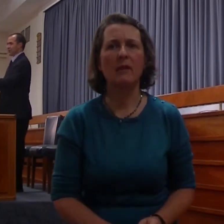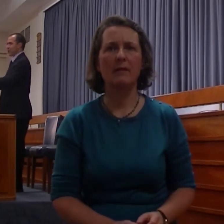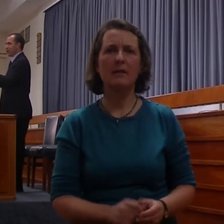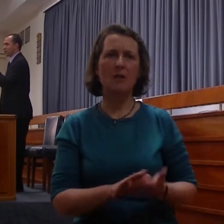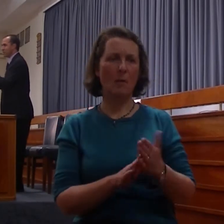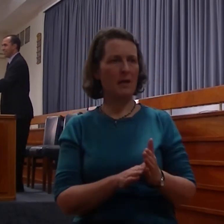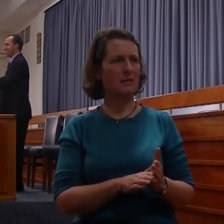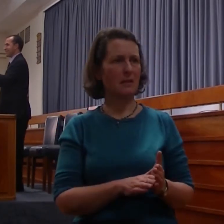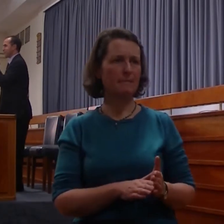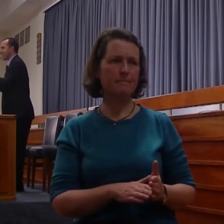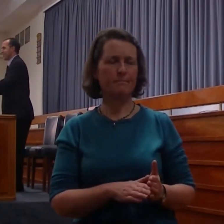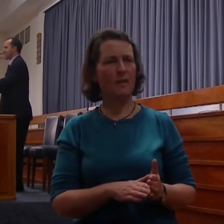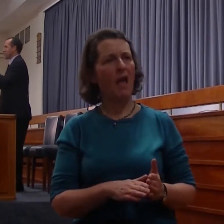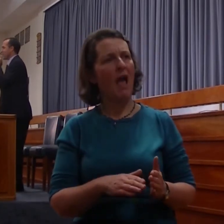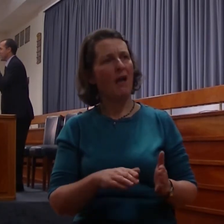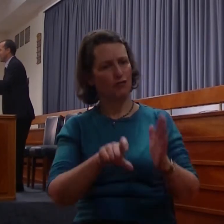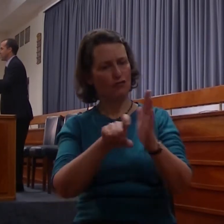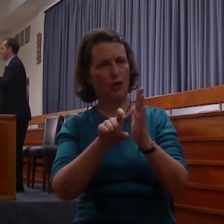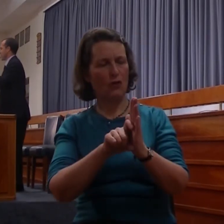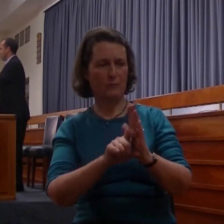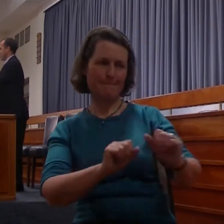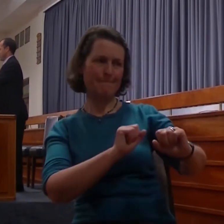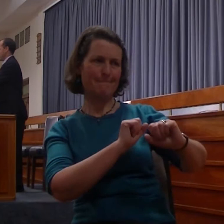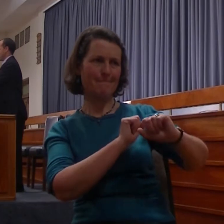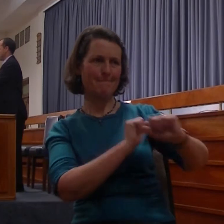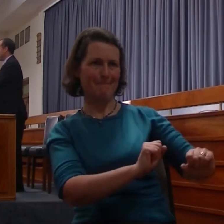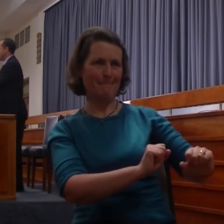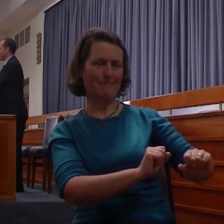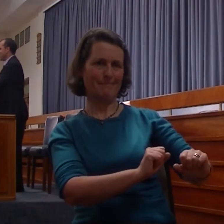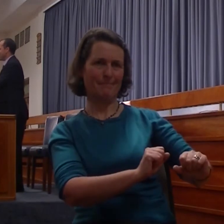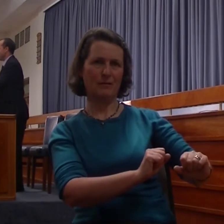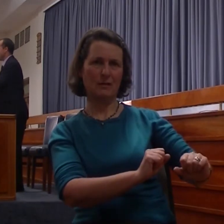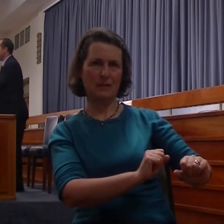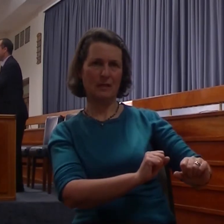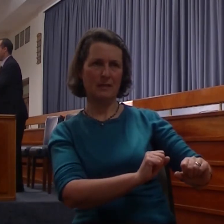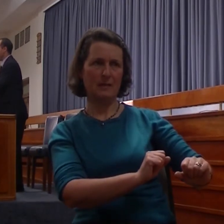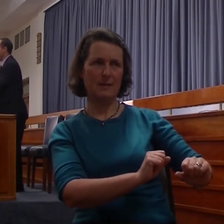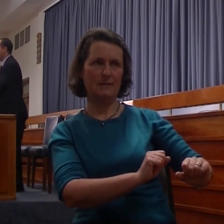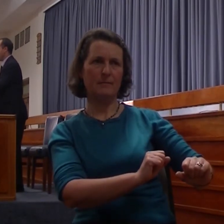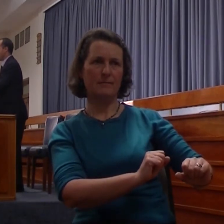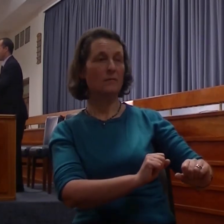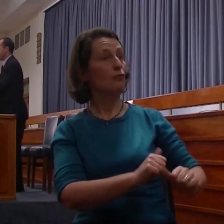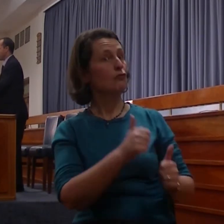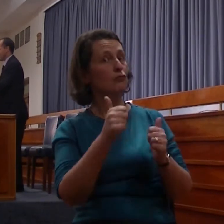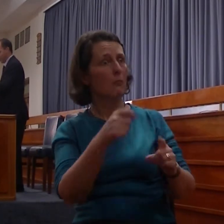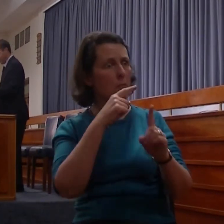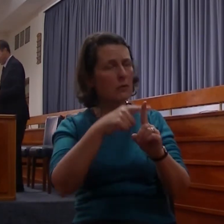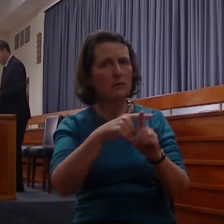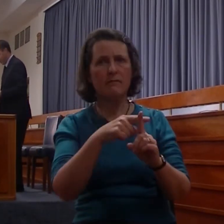hated them also. Oh, they had the fortitude of standing